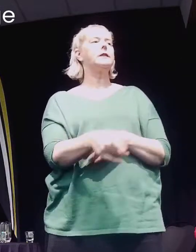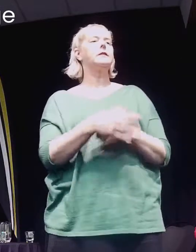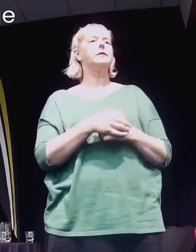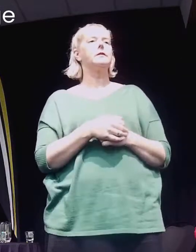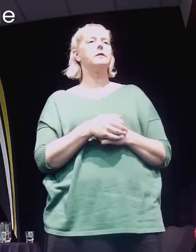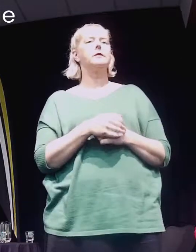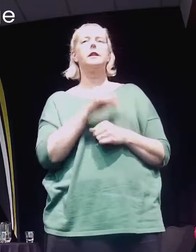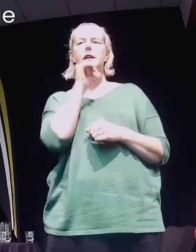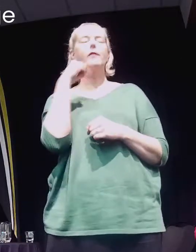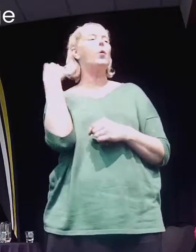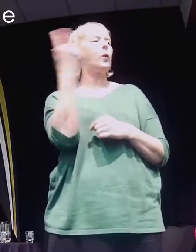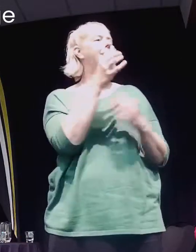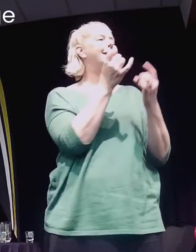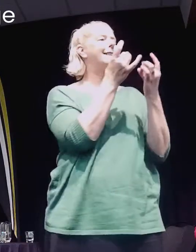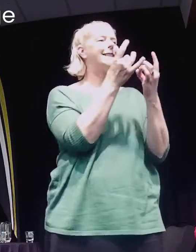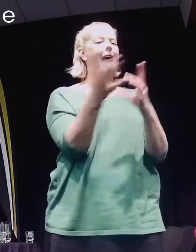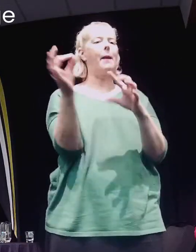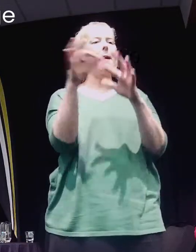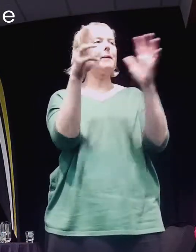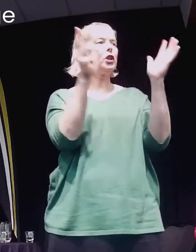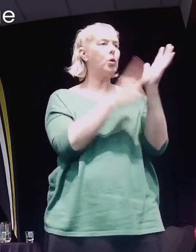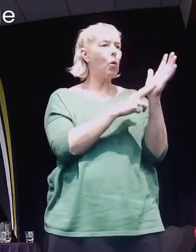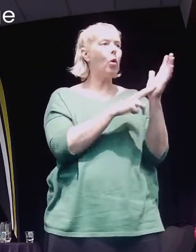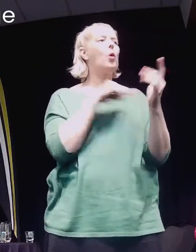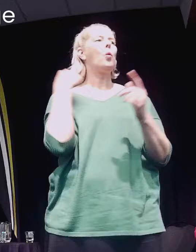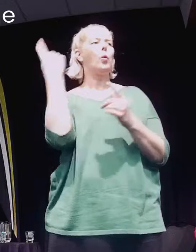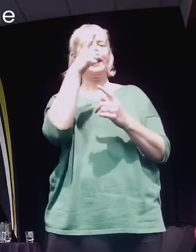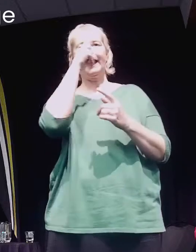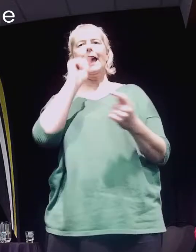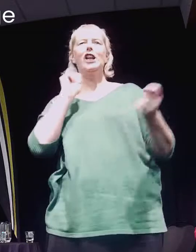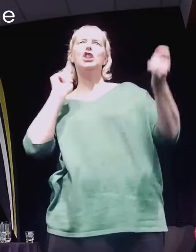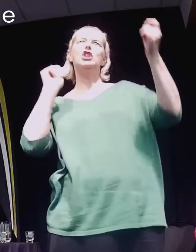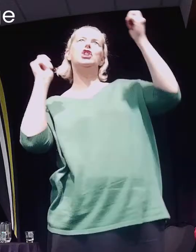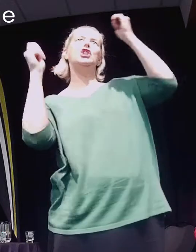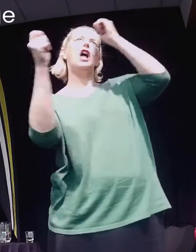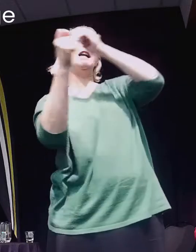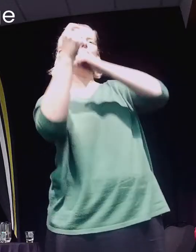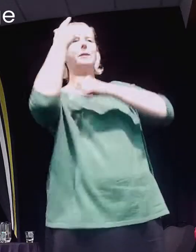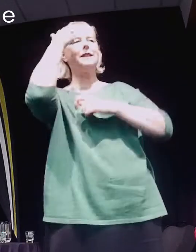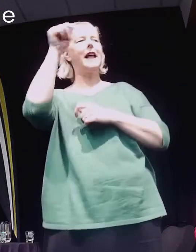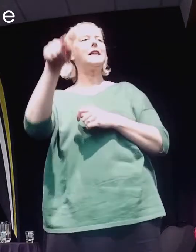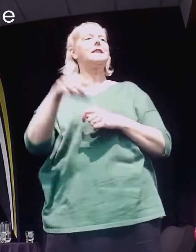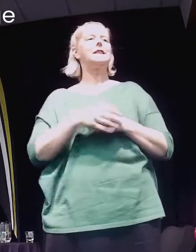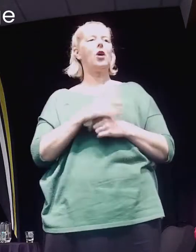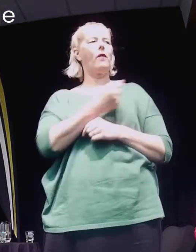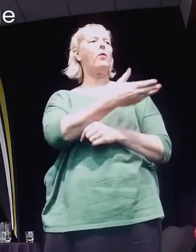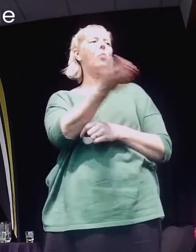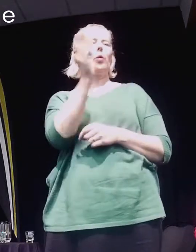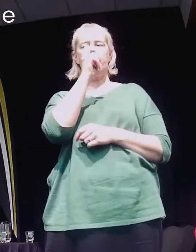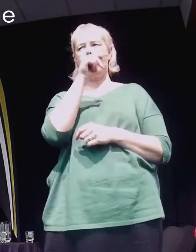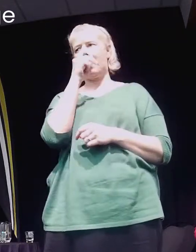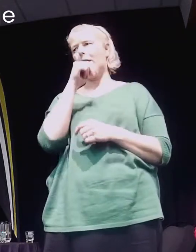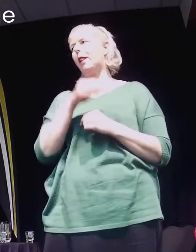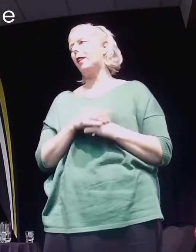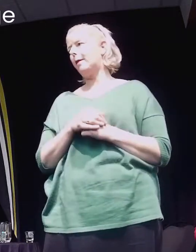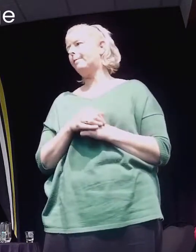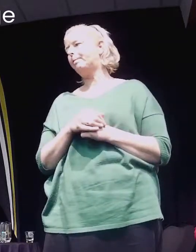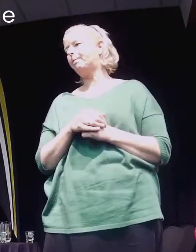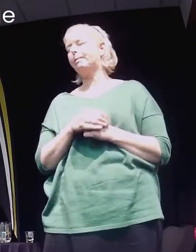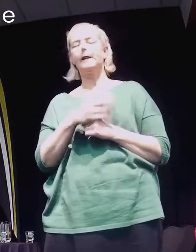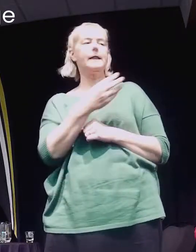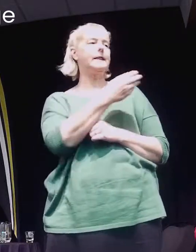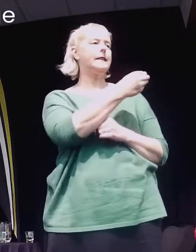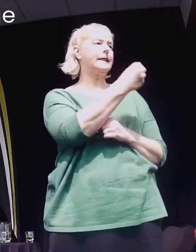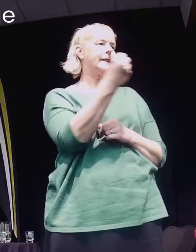the world to change their mentality, to change their manners. I hear somebody is even in this